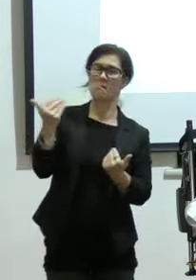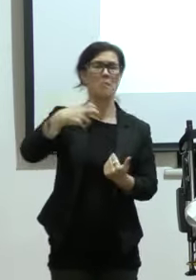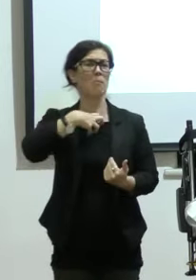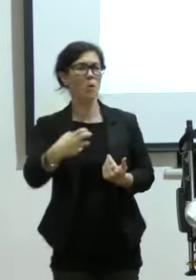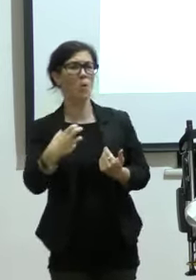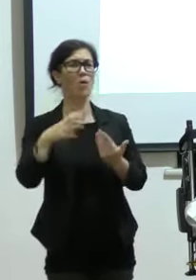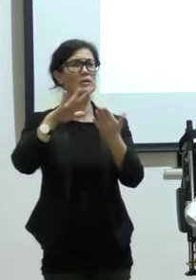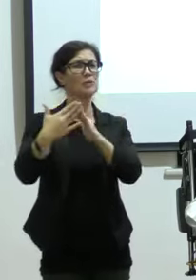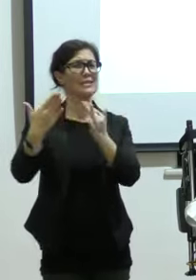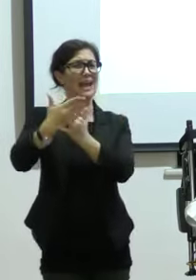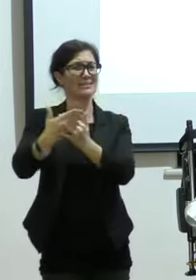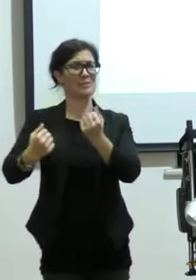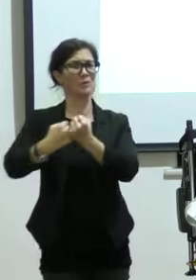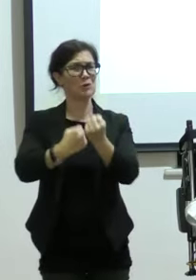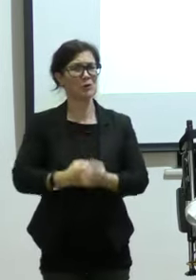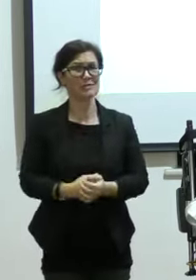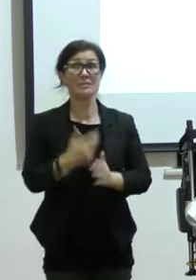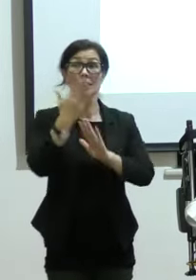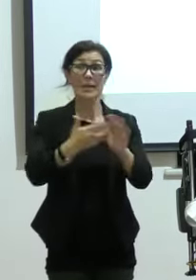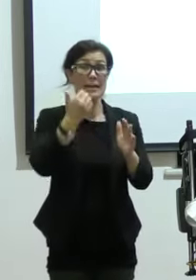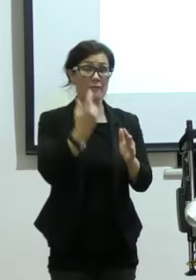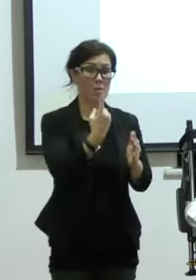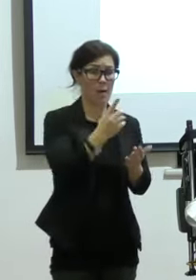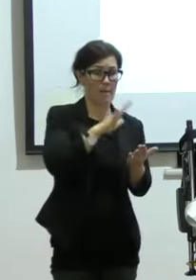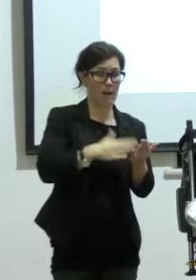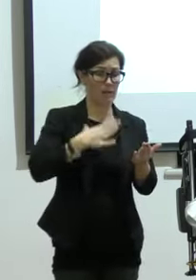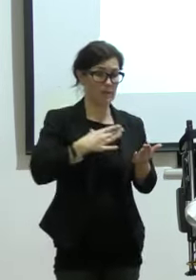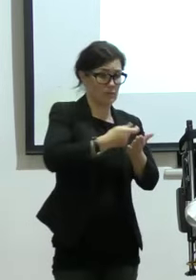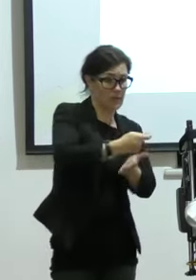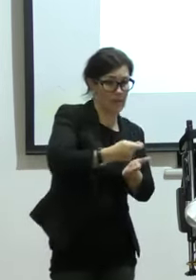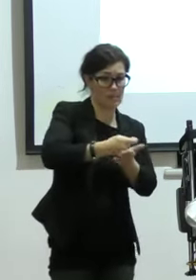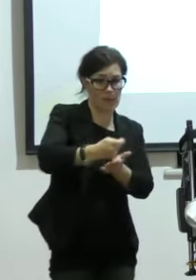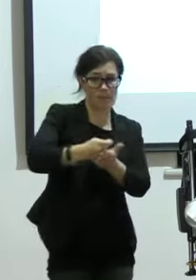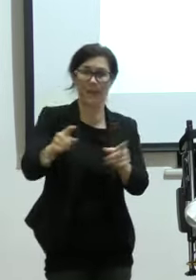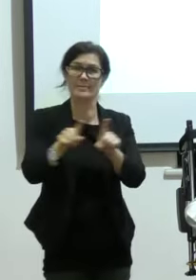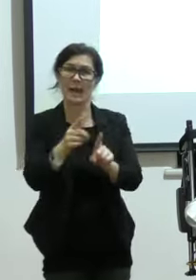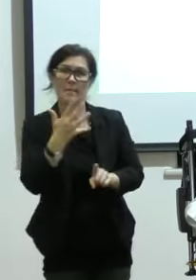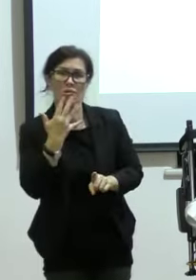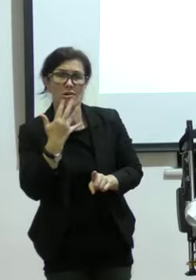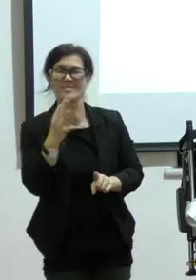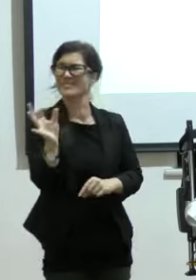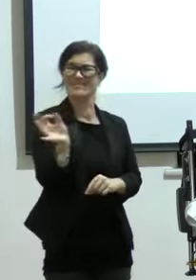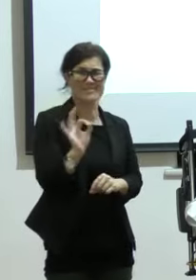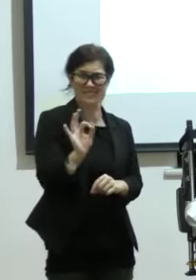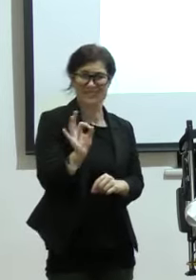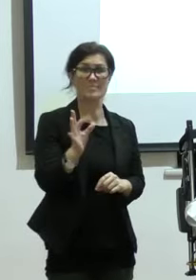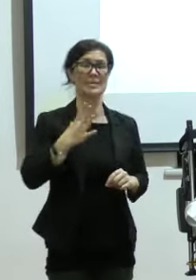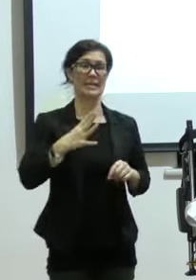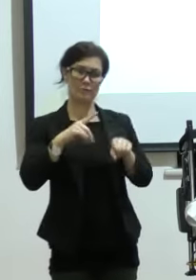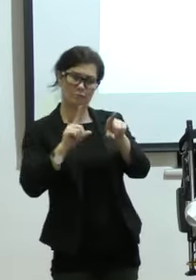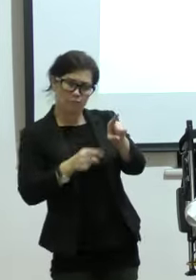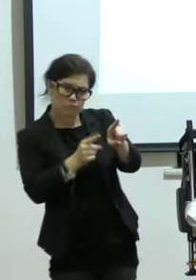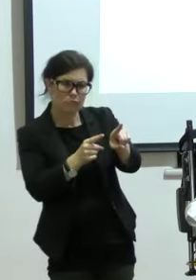months. So it doesn't mean you have to use the same amount every month, but it means you still have to keep track of the amount of money in your plan. And again,